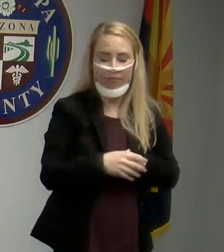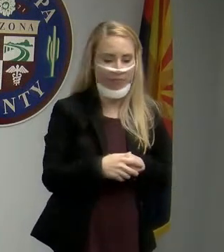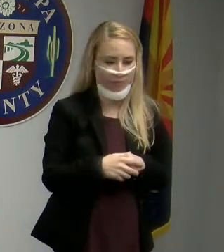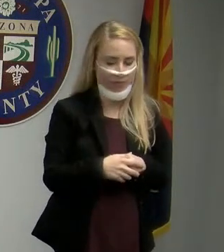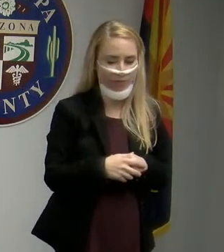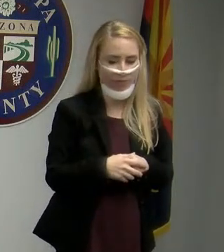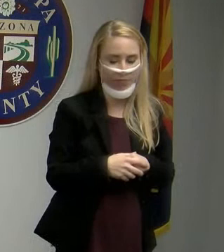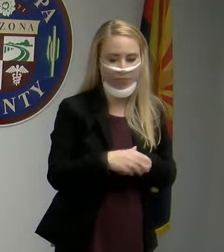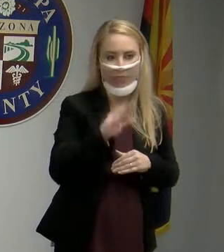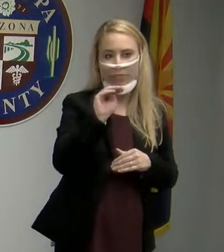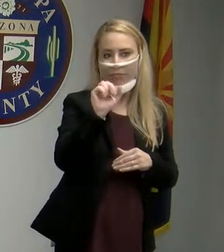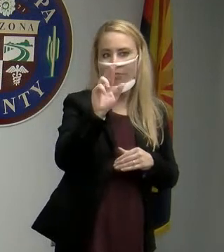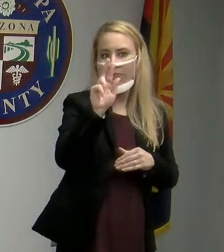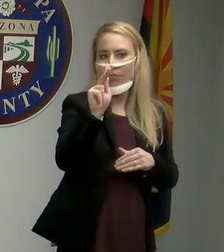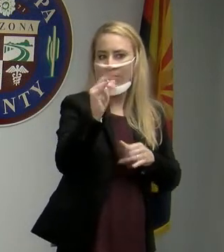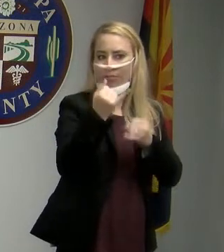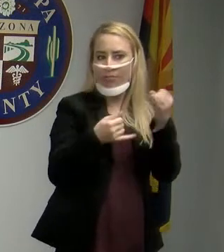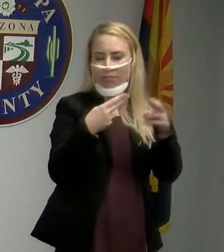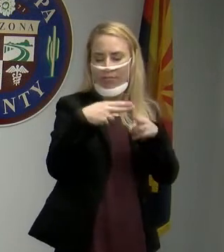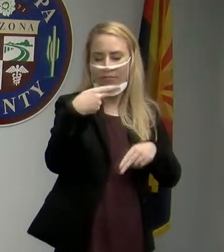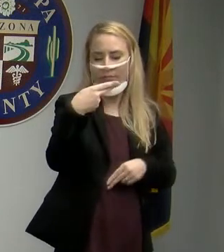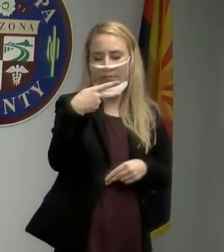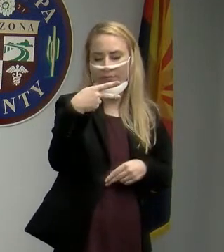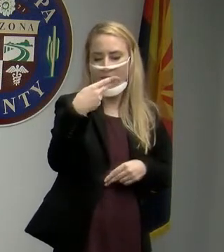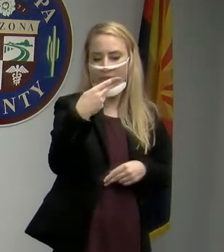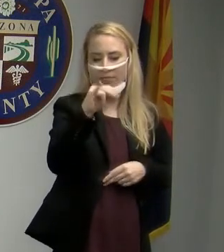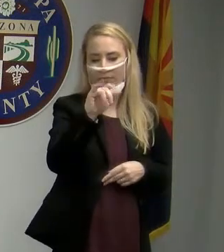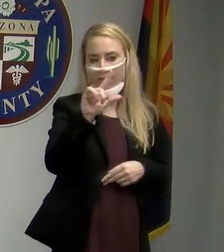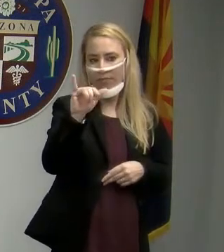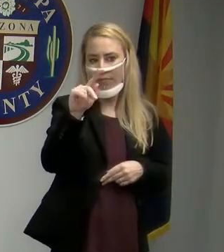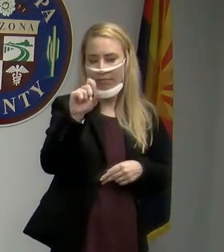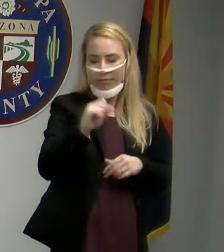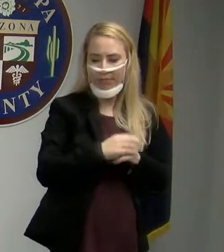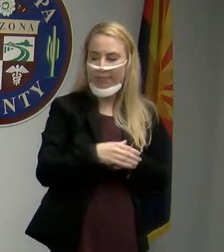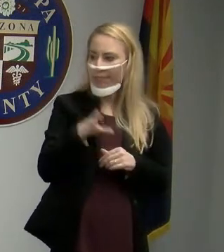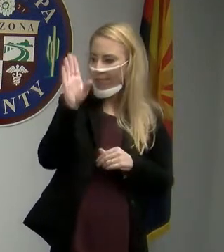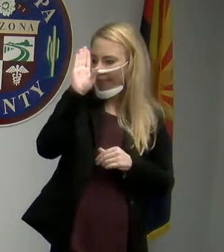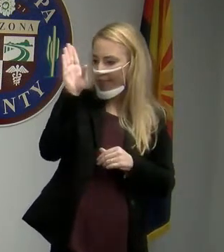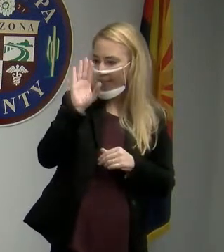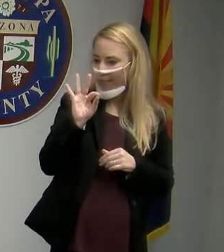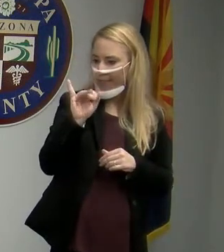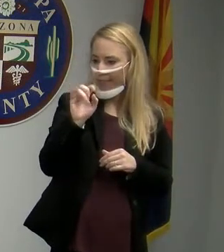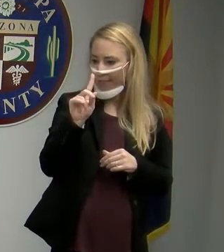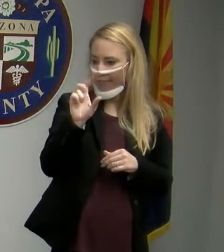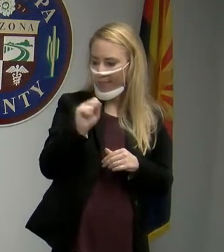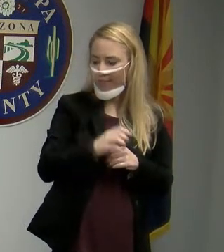next question. Okay. Mark, your microphone is live. Hey, Fields. Mark Phillips here.